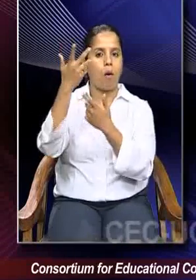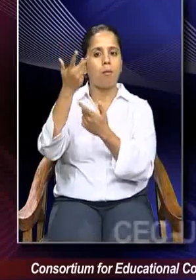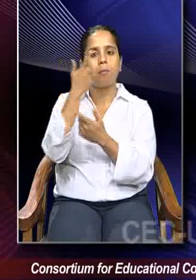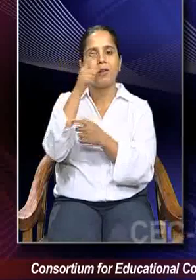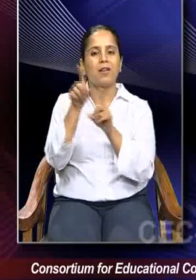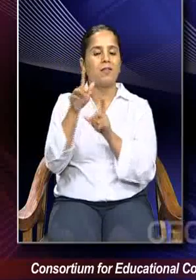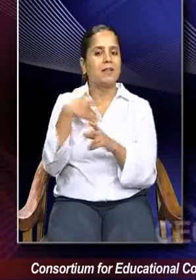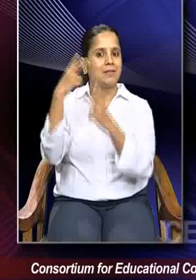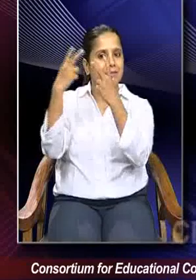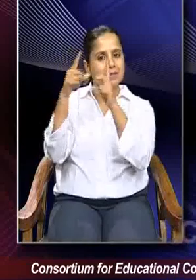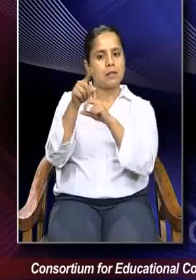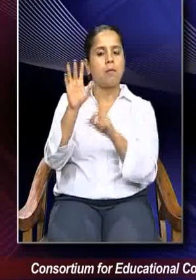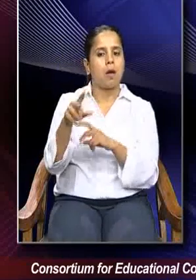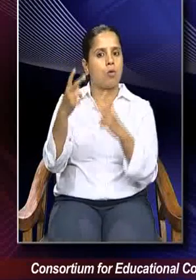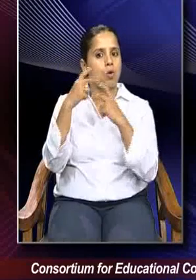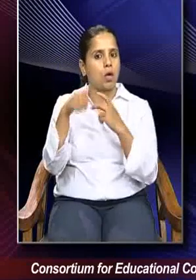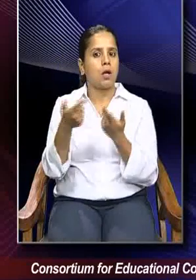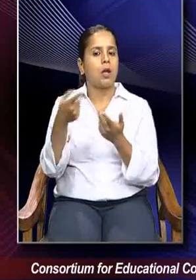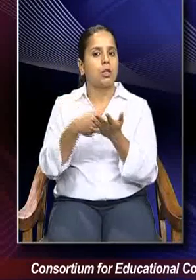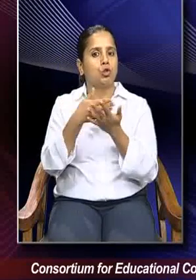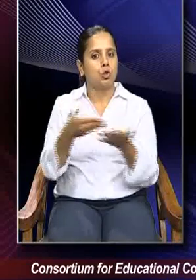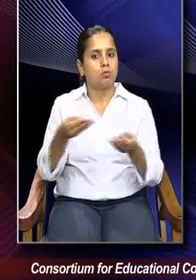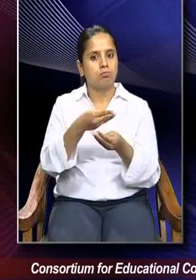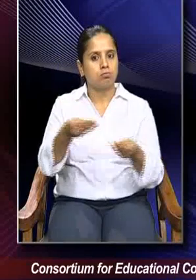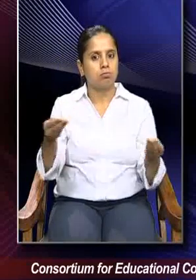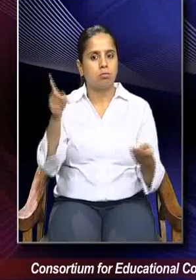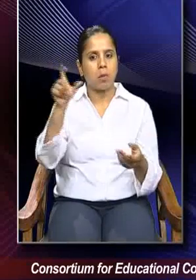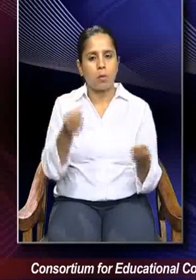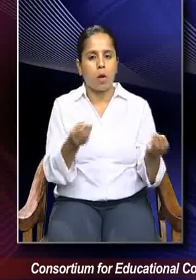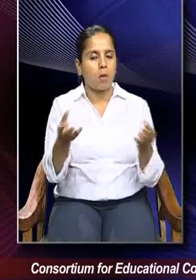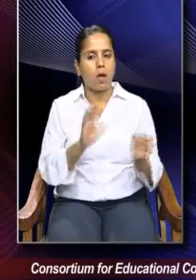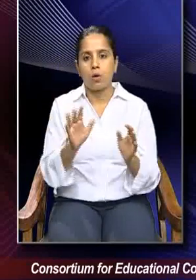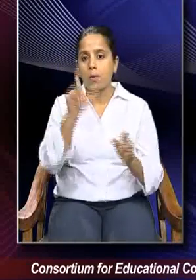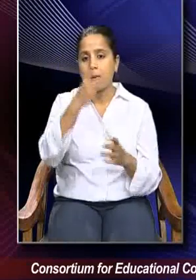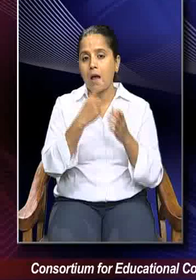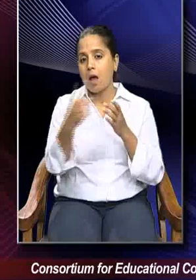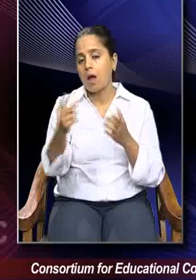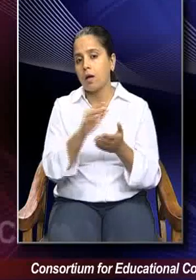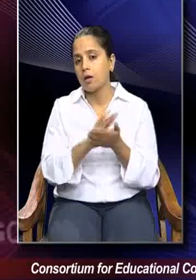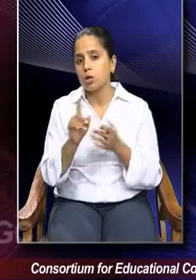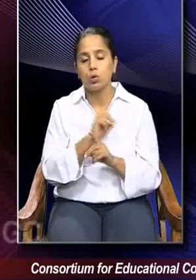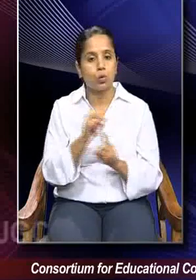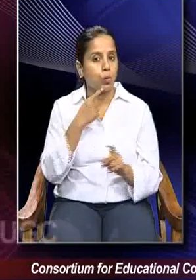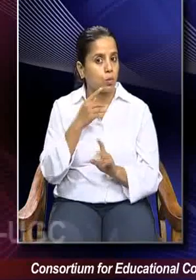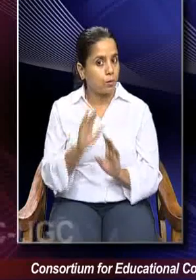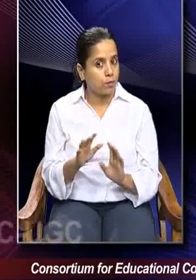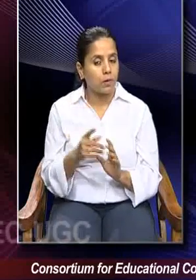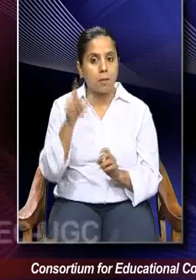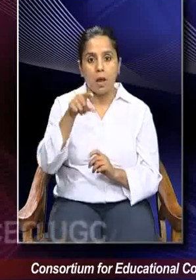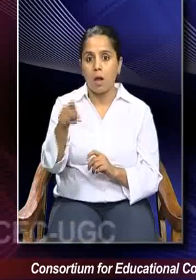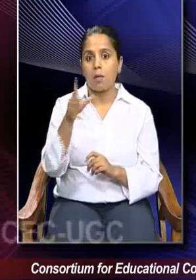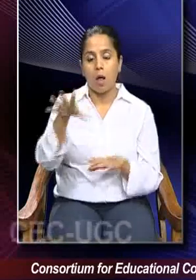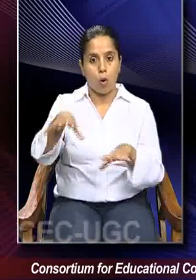its resources equitably to all, leaving no one behind. No one consumes or